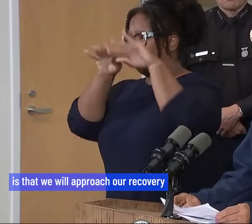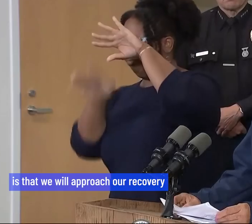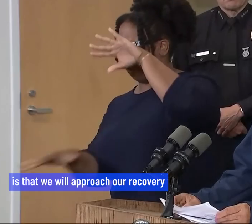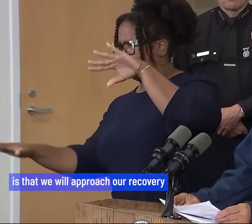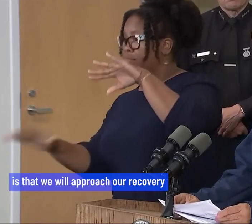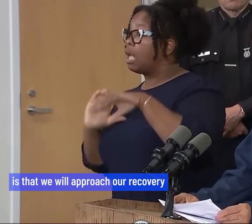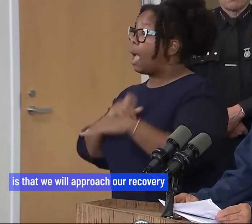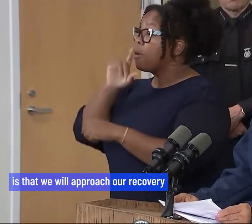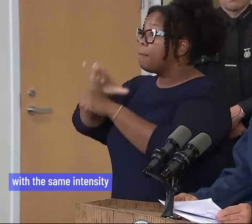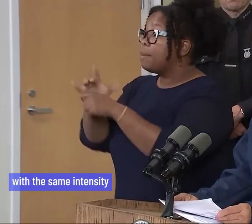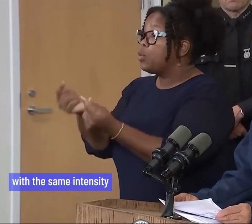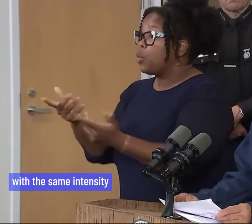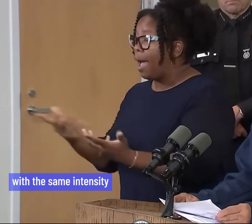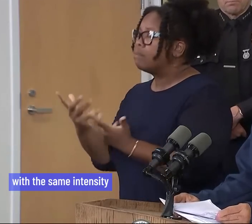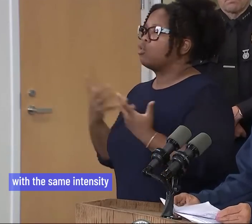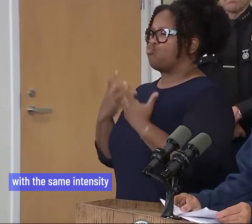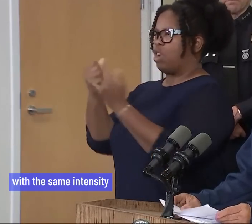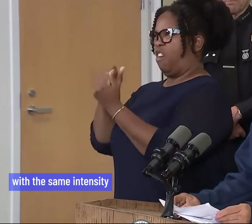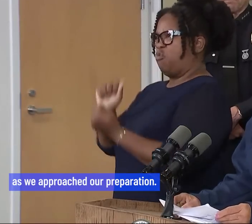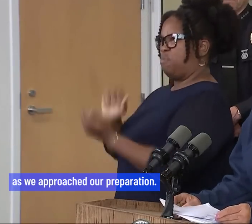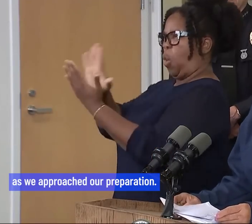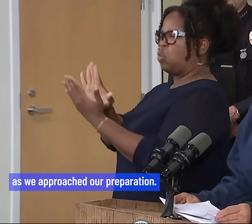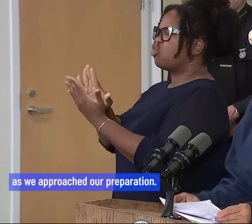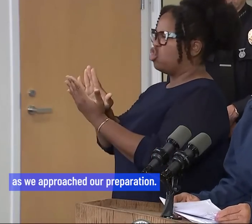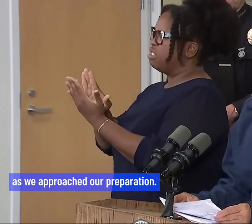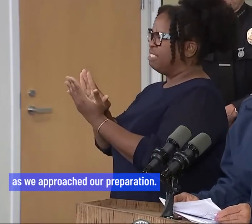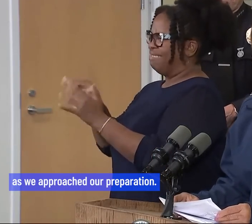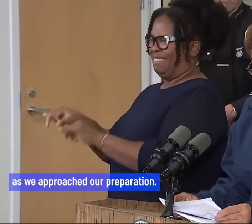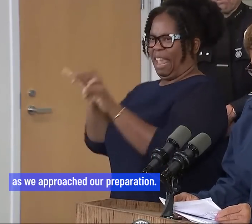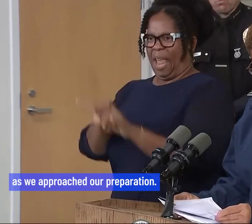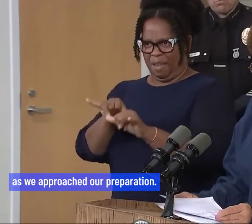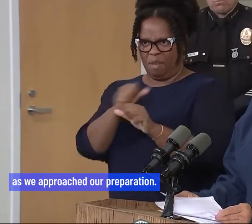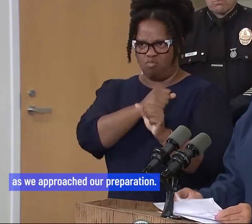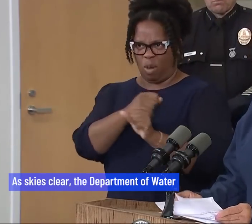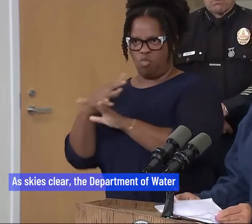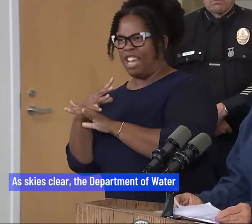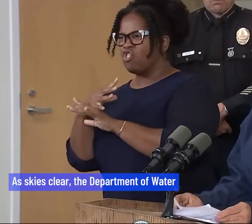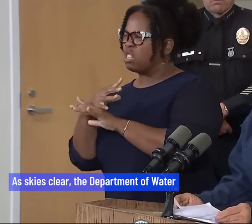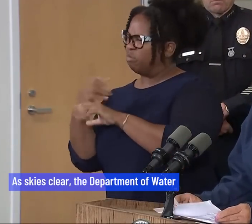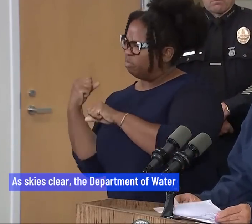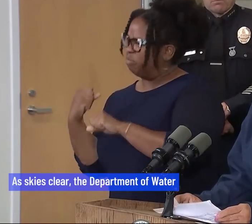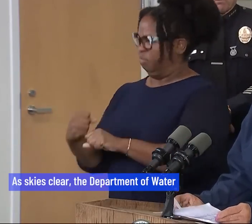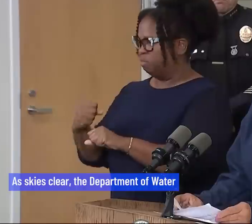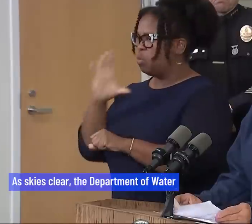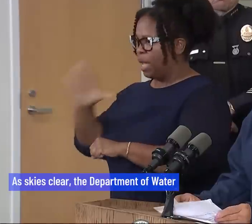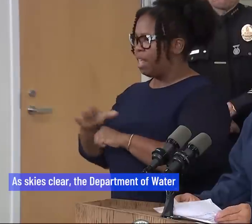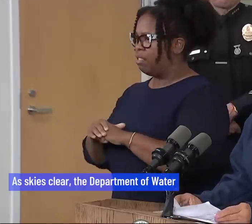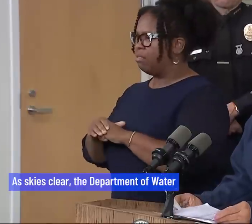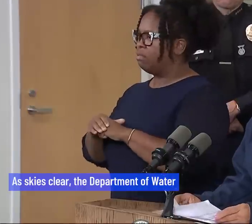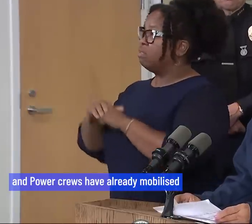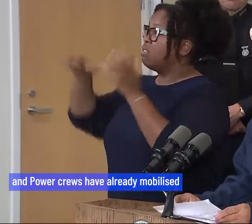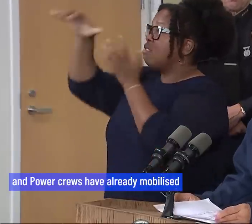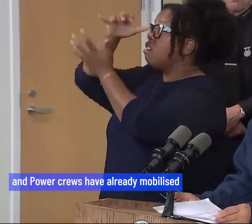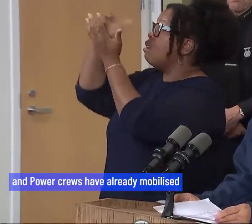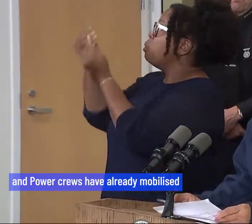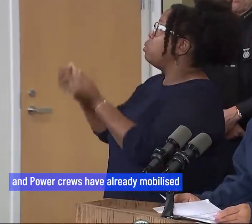we will approach our recovery with the same intensity as we approached our preparation. As skies clear, the Department of